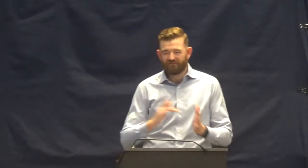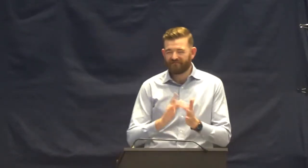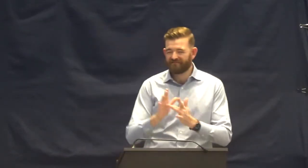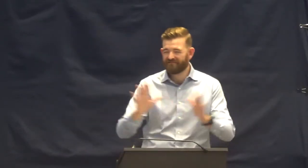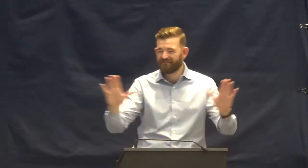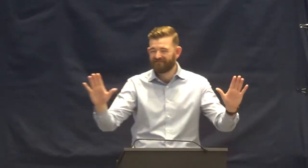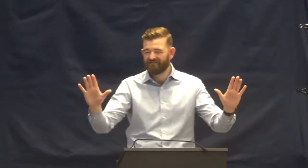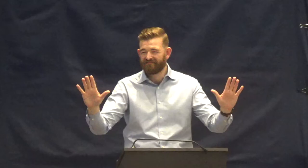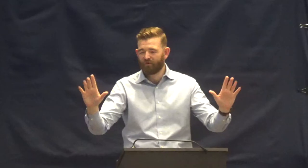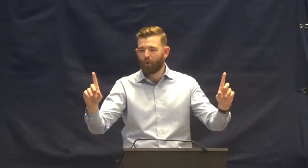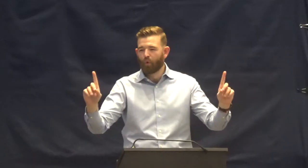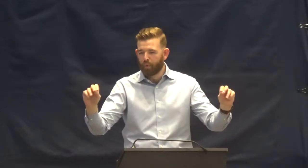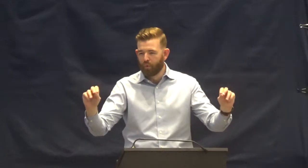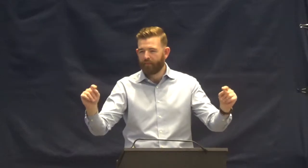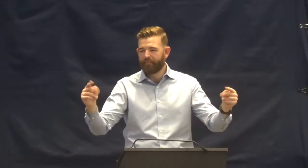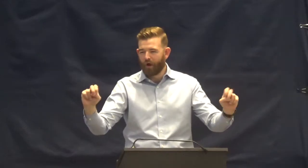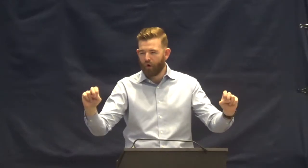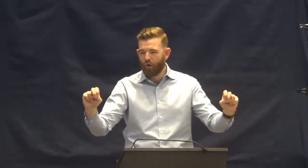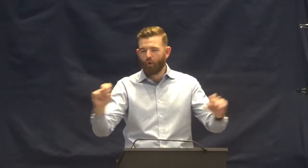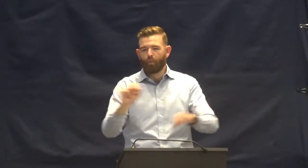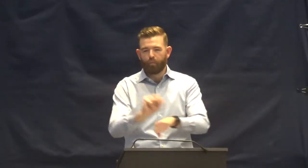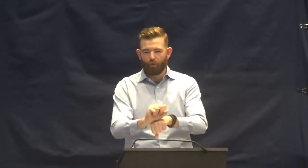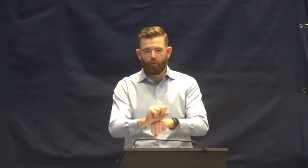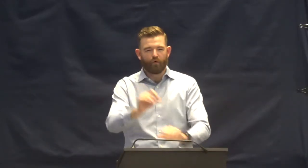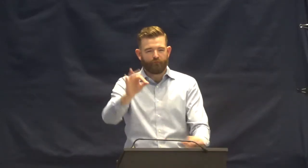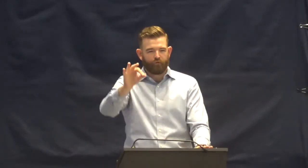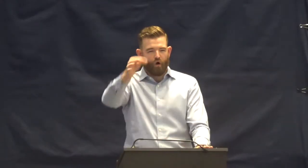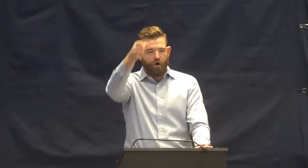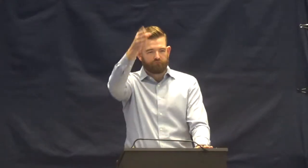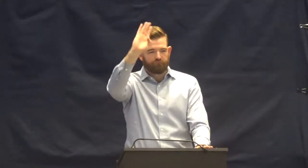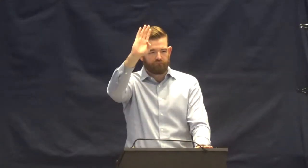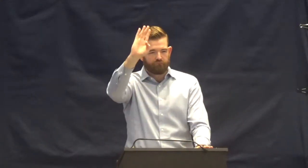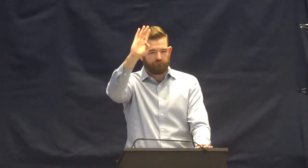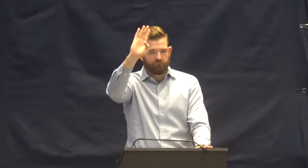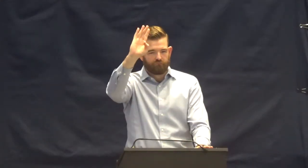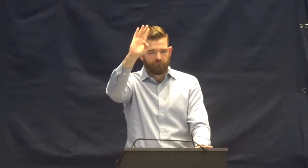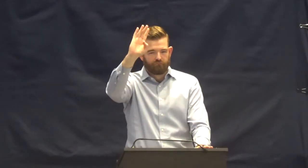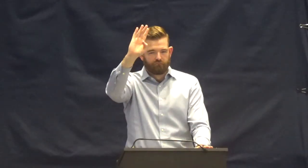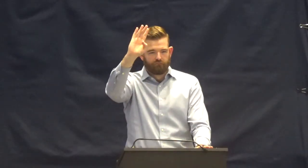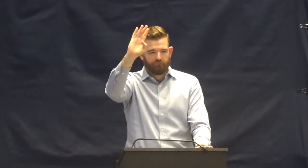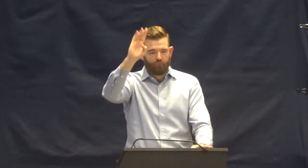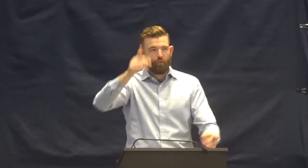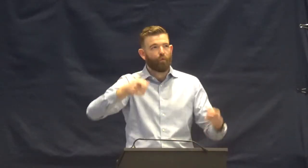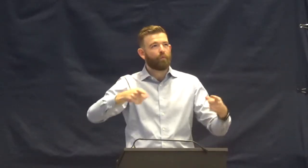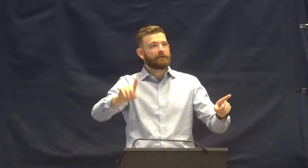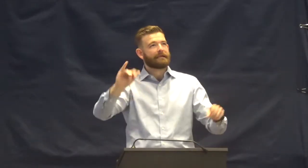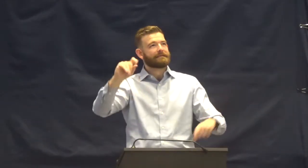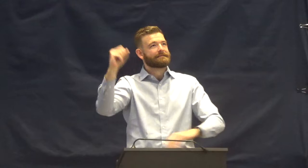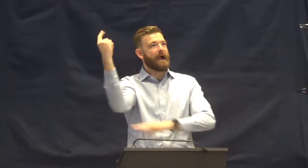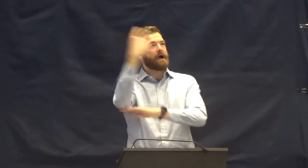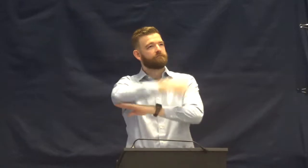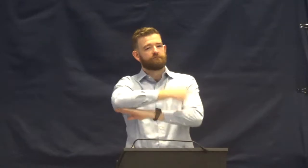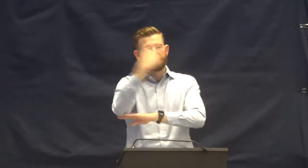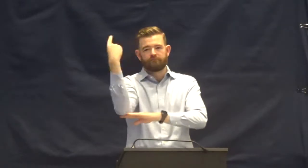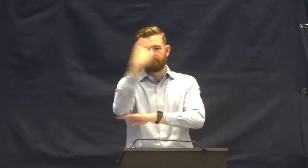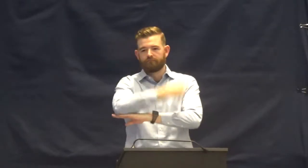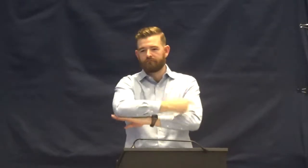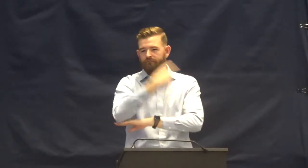people always talk about what people have done wrong. But Jesus' response was, you do the work